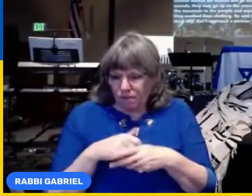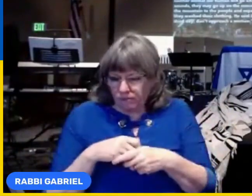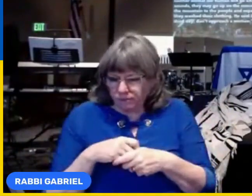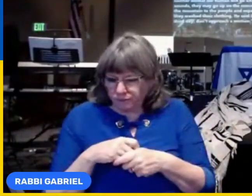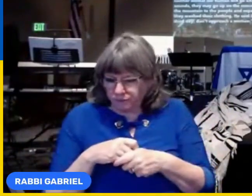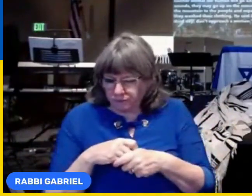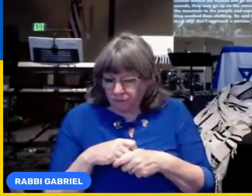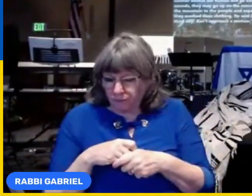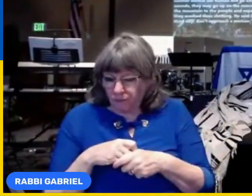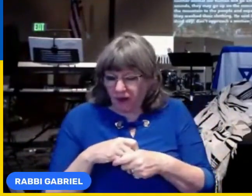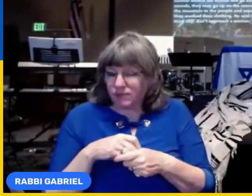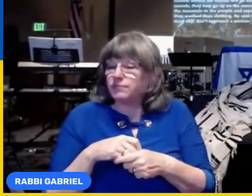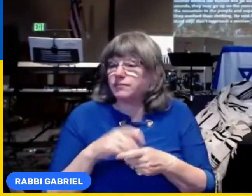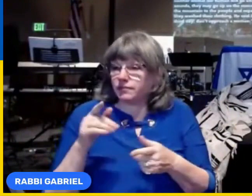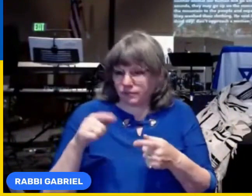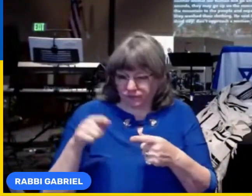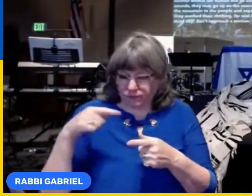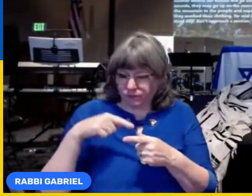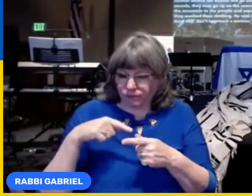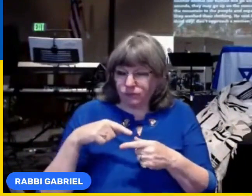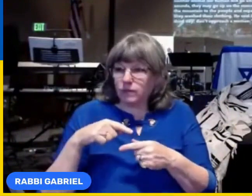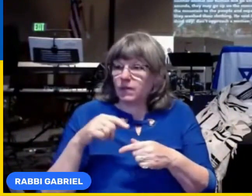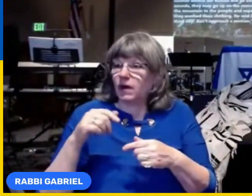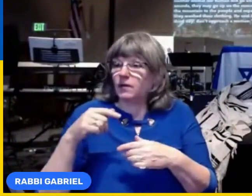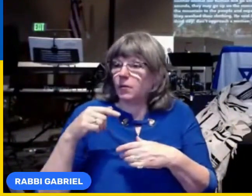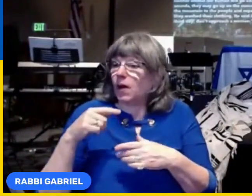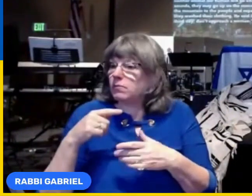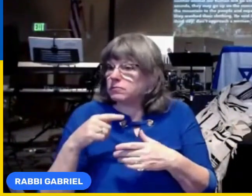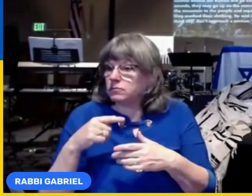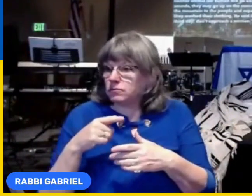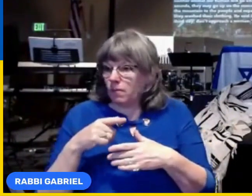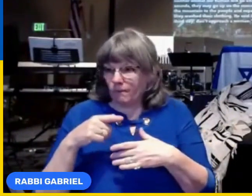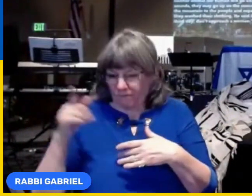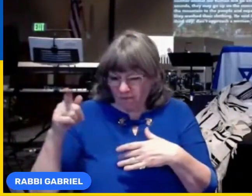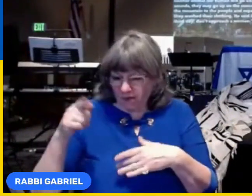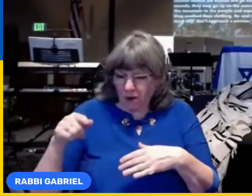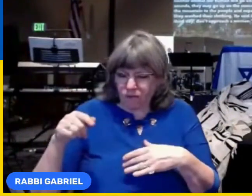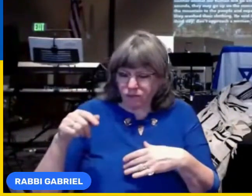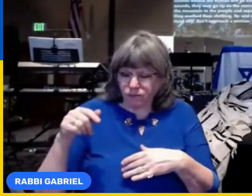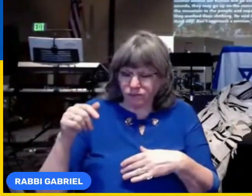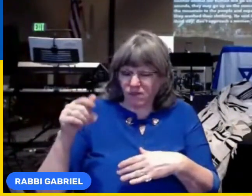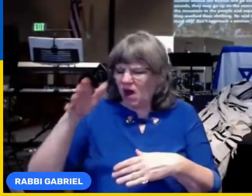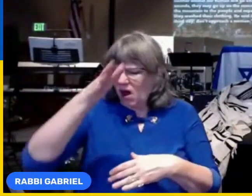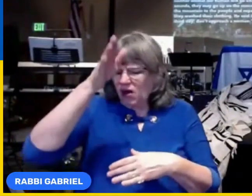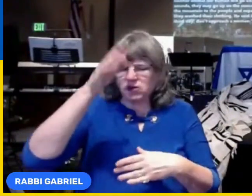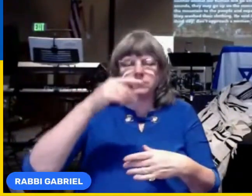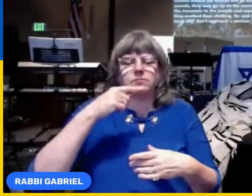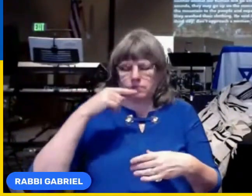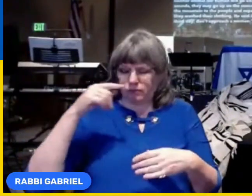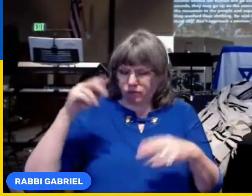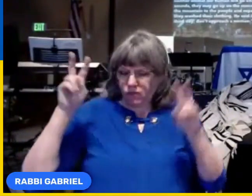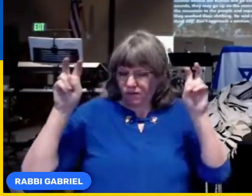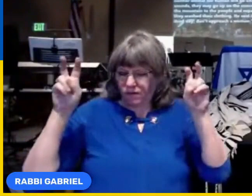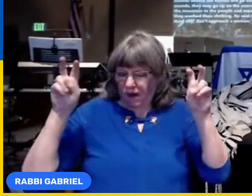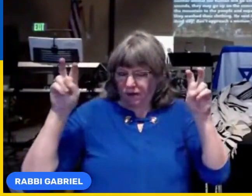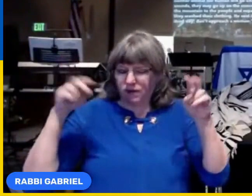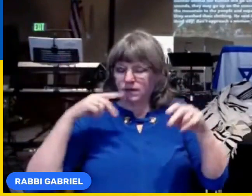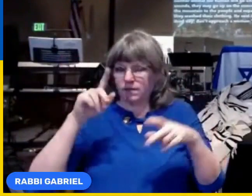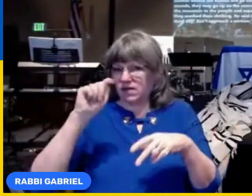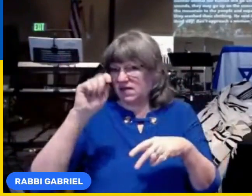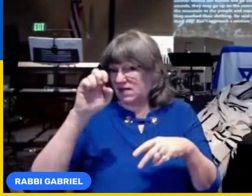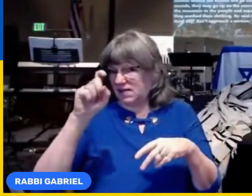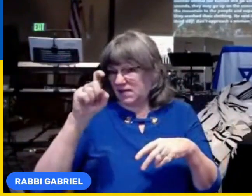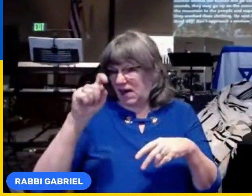says this week, Adonai says to Moshe, "See, I'm coming to you in a thick cloud so that